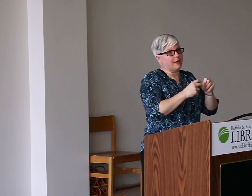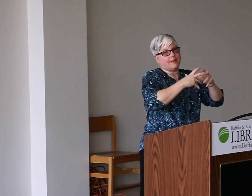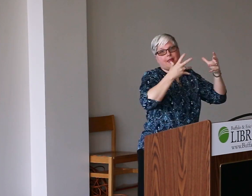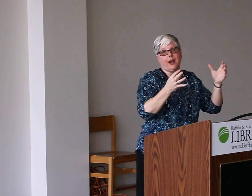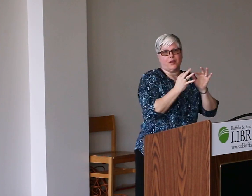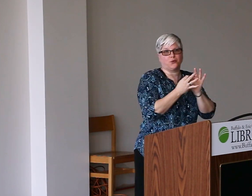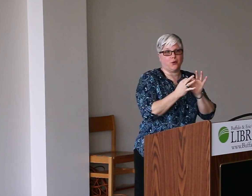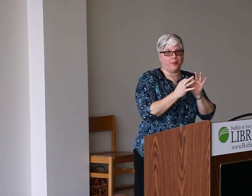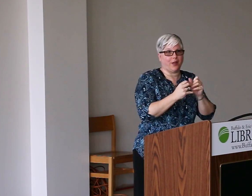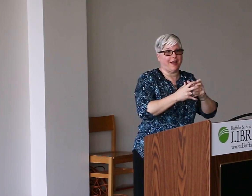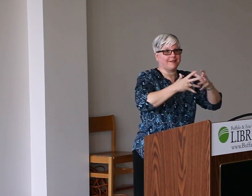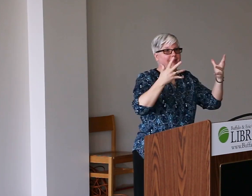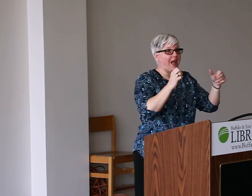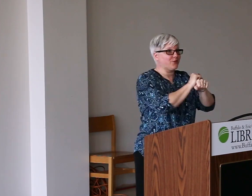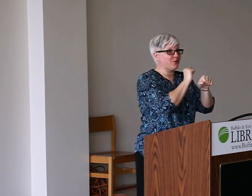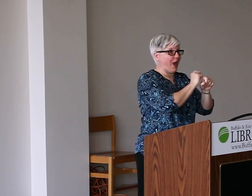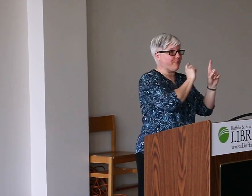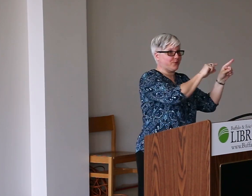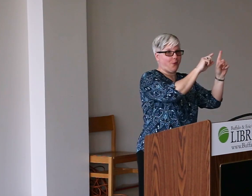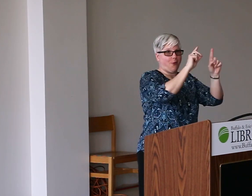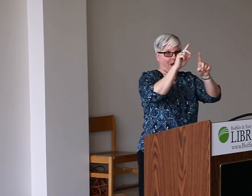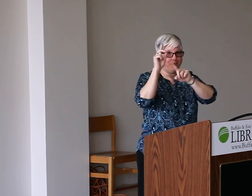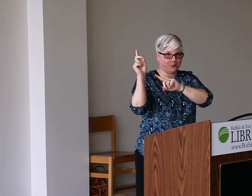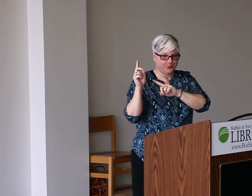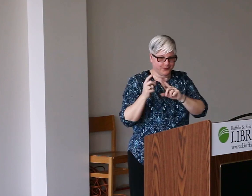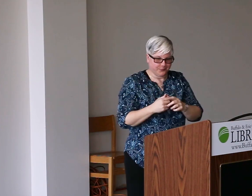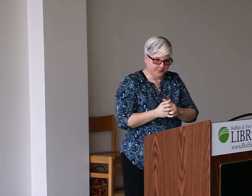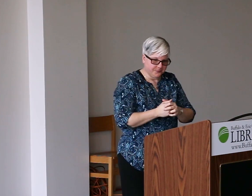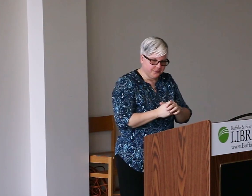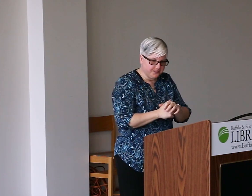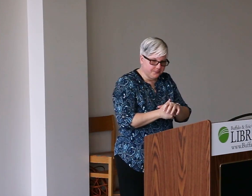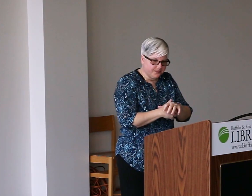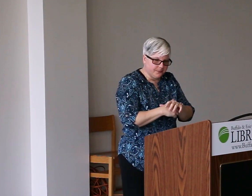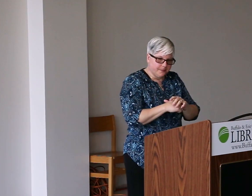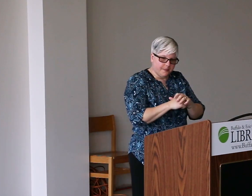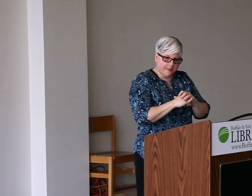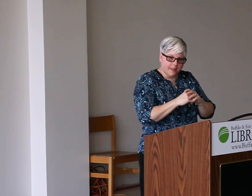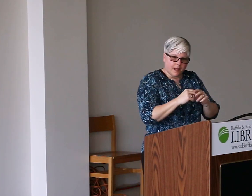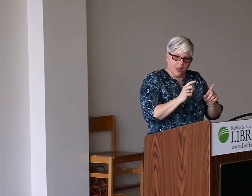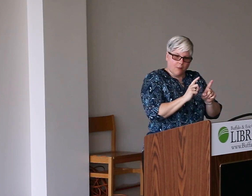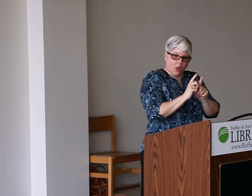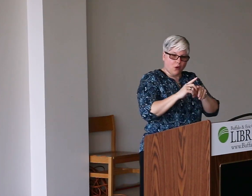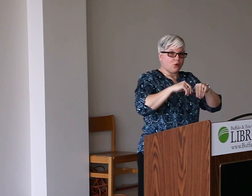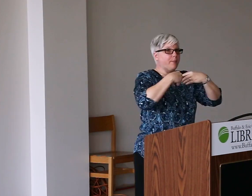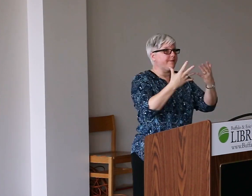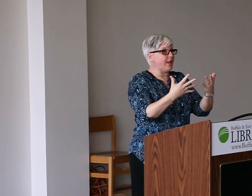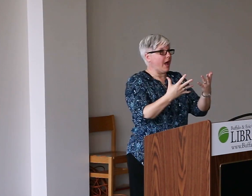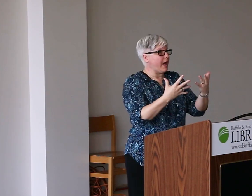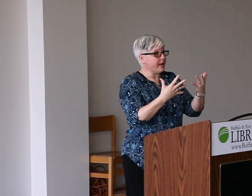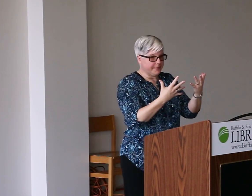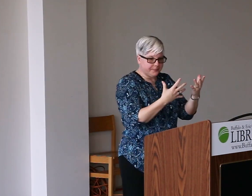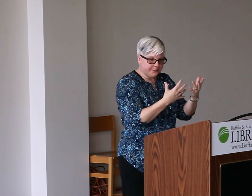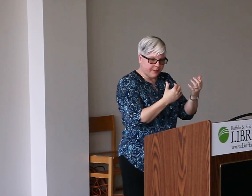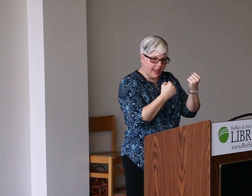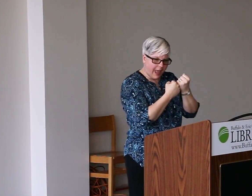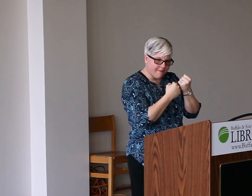New York. And that's a lot of interpreters because there's a lot of jobs that they need to go to. We also